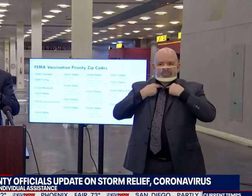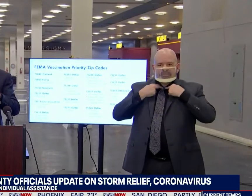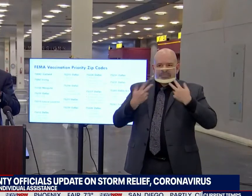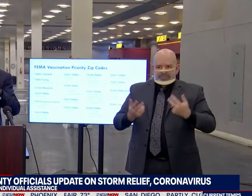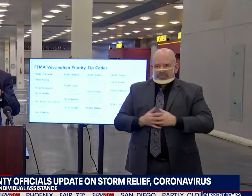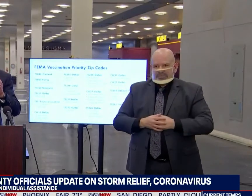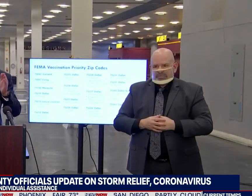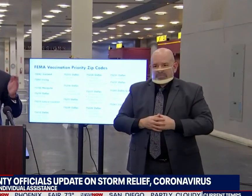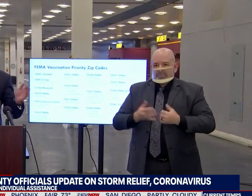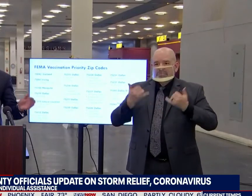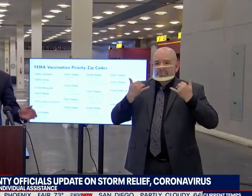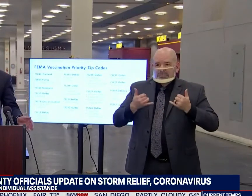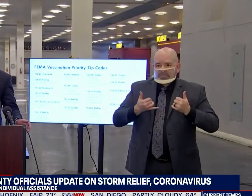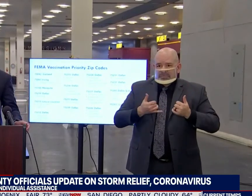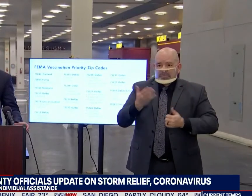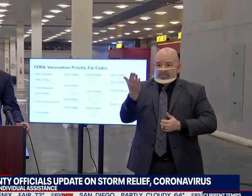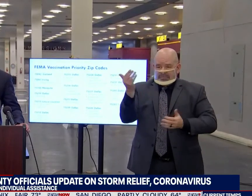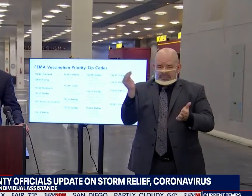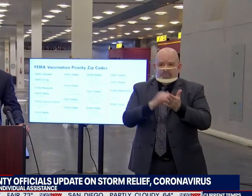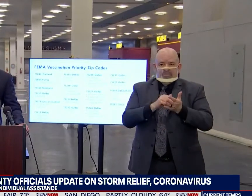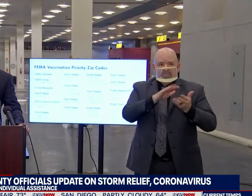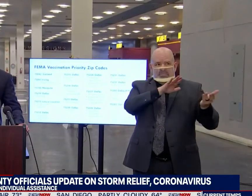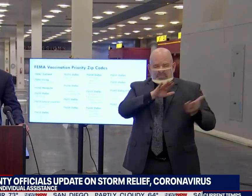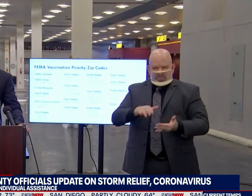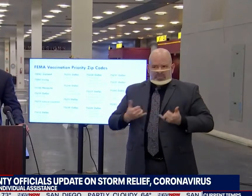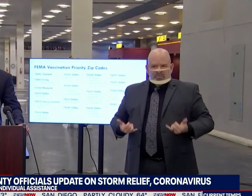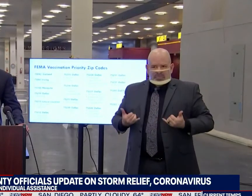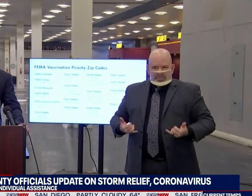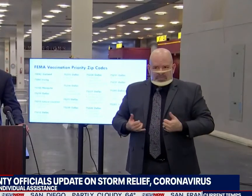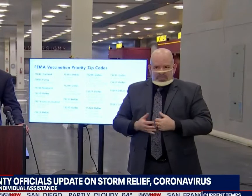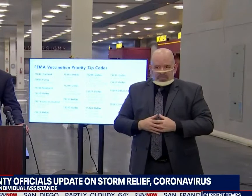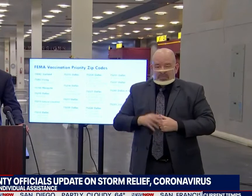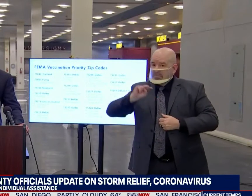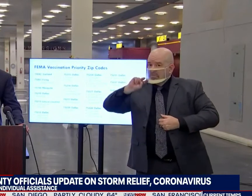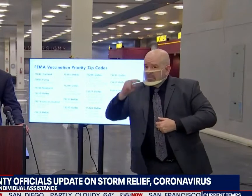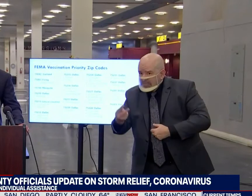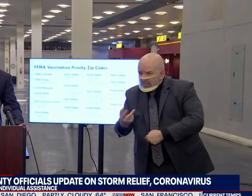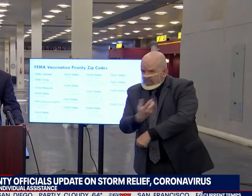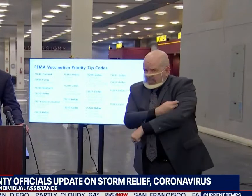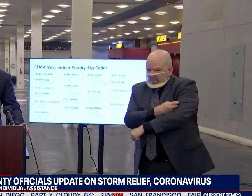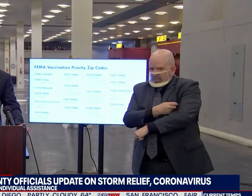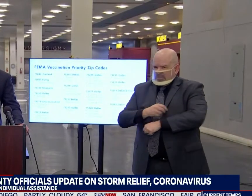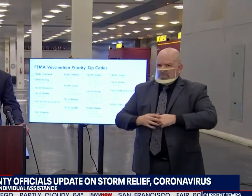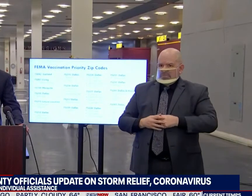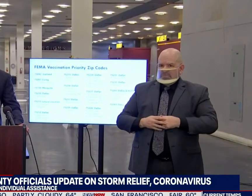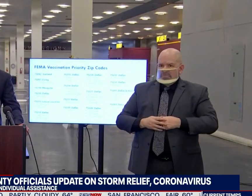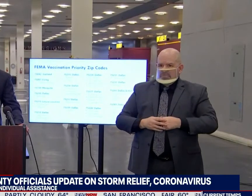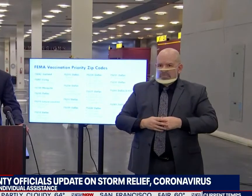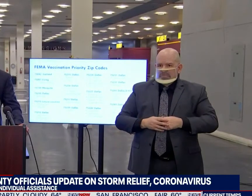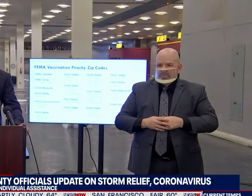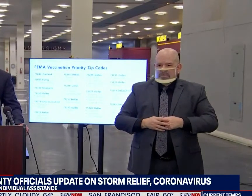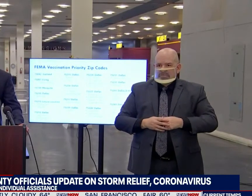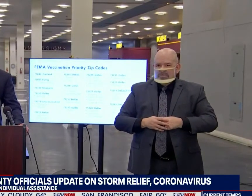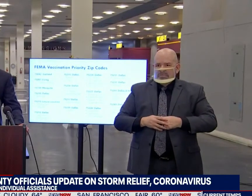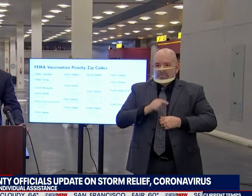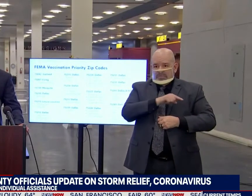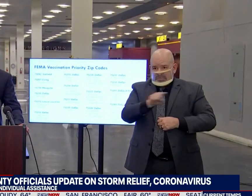15,000 second doses. Um we will be ready to start giving those at 8:00 in the